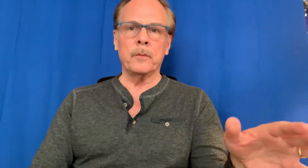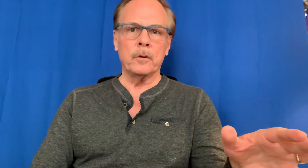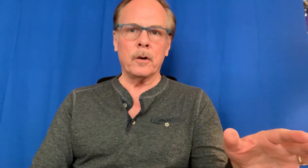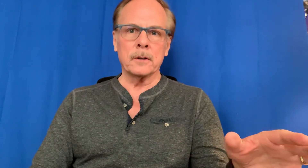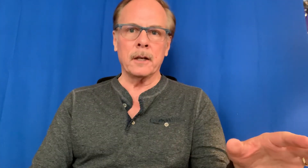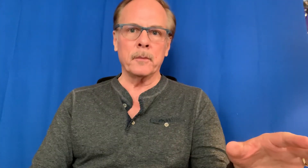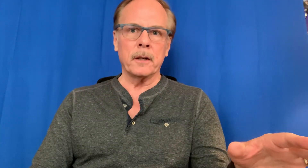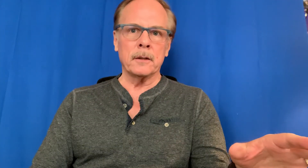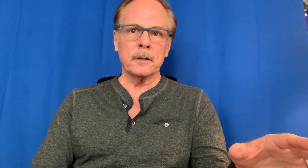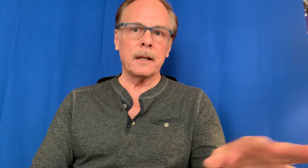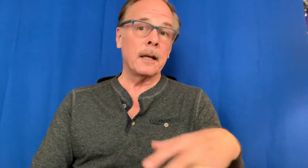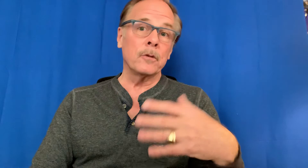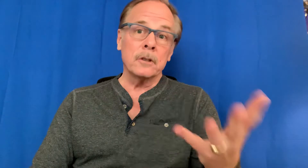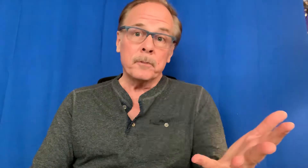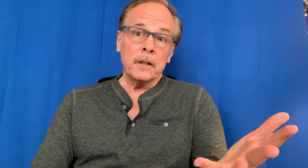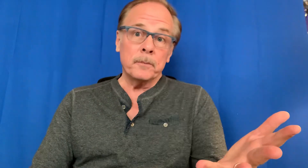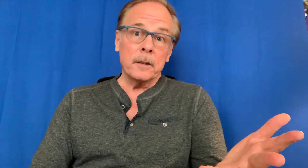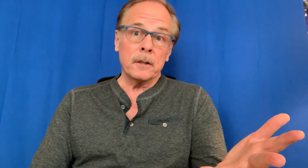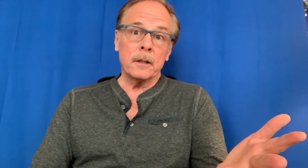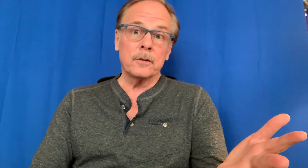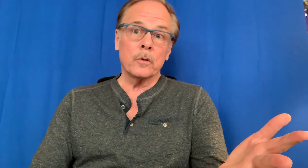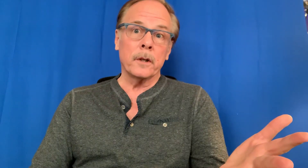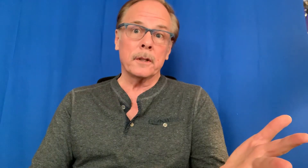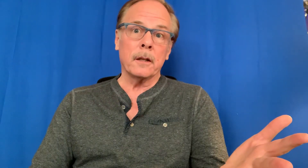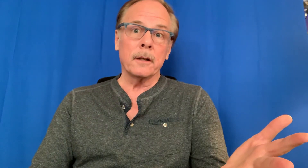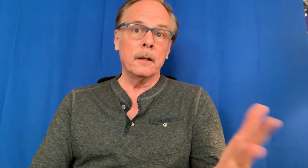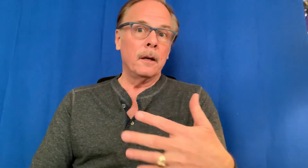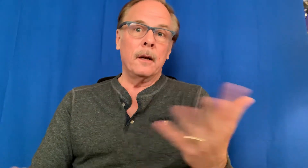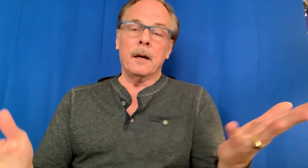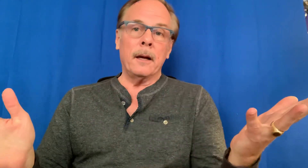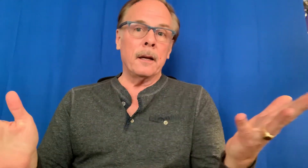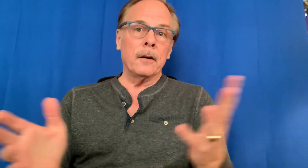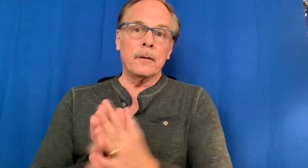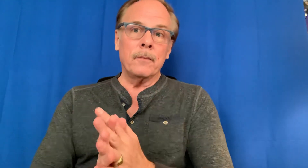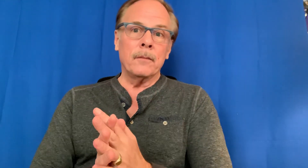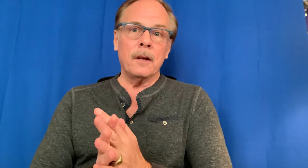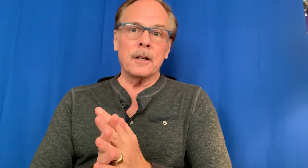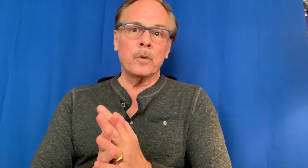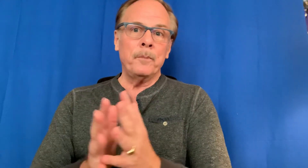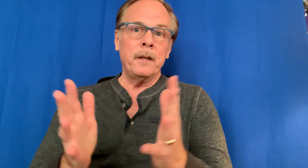talk to anybody in sign language, especially in storytelling. And as we meet each